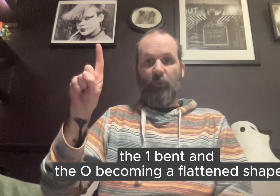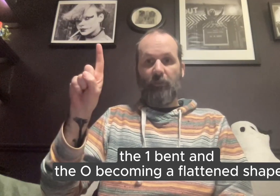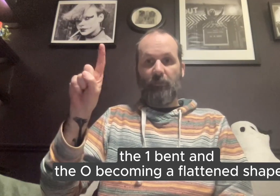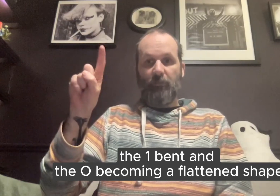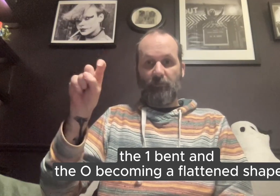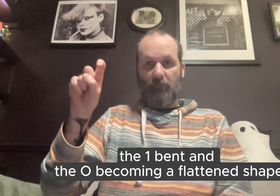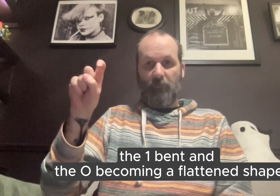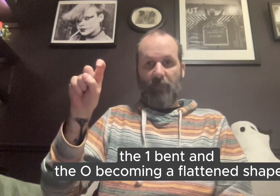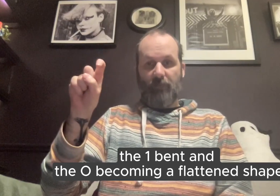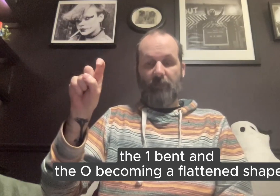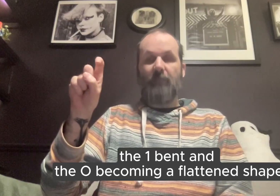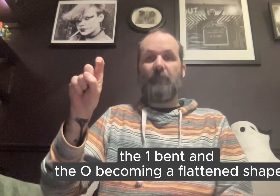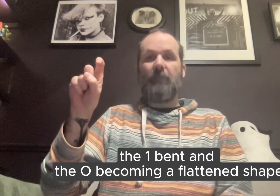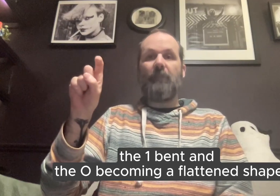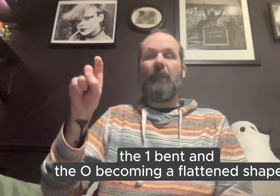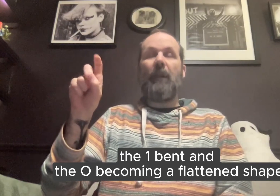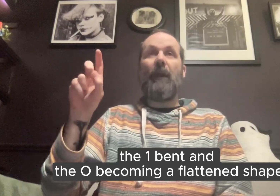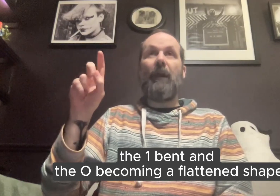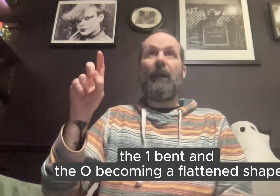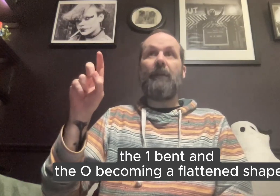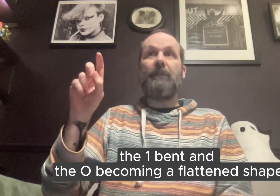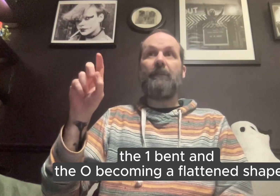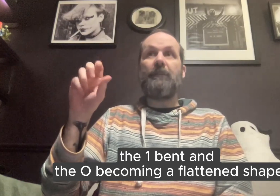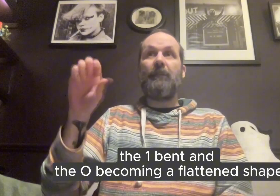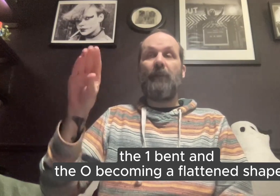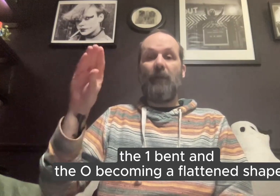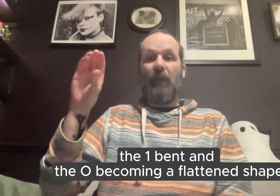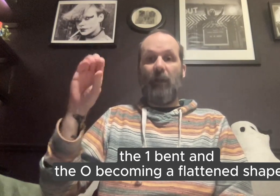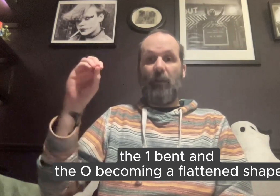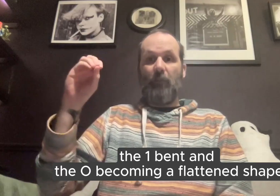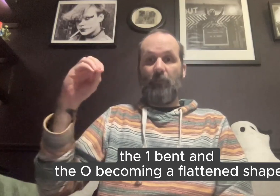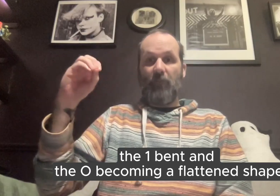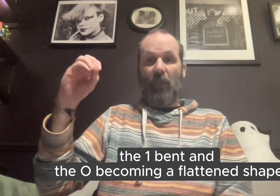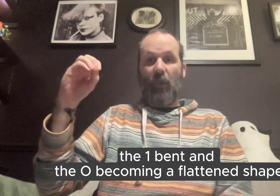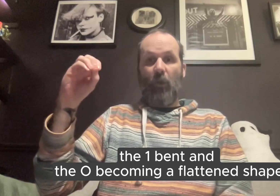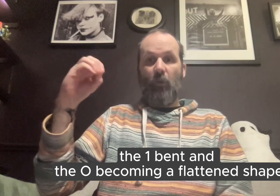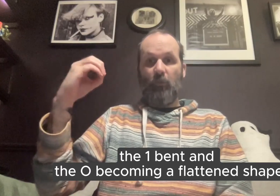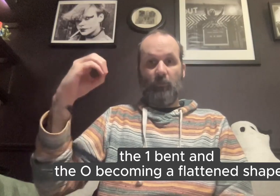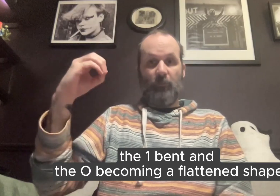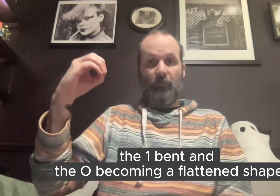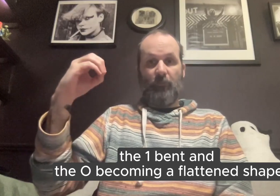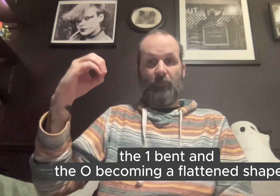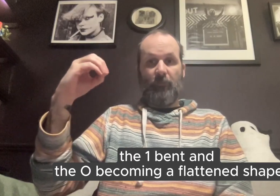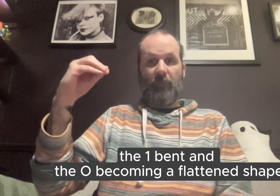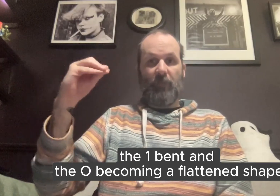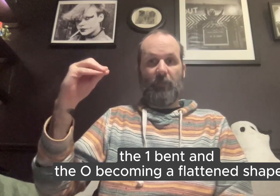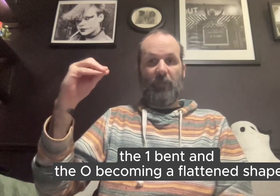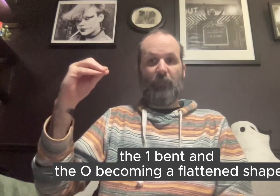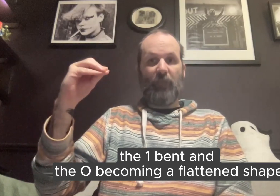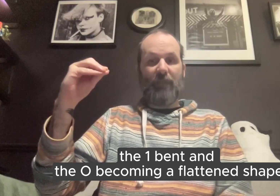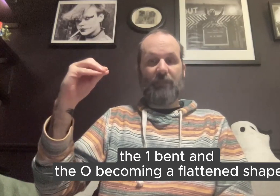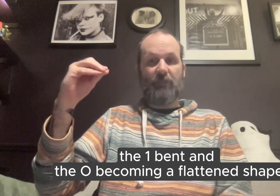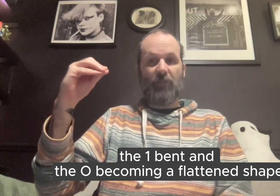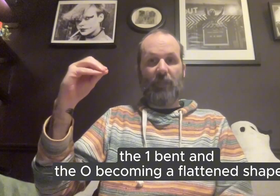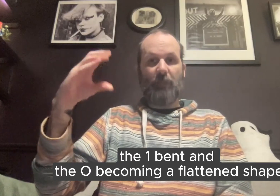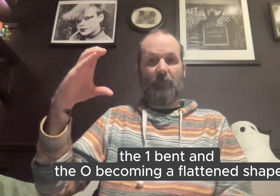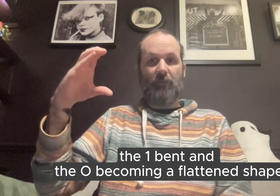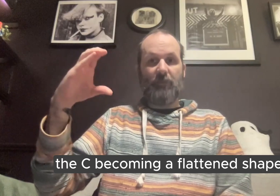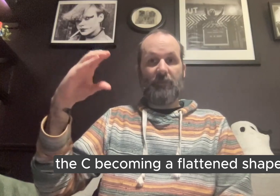1 bent, and the O becoming a flattened shape, the